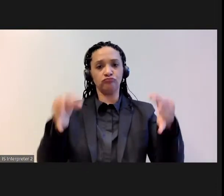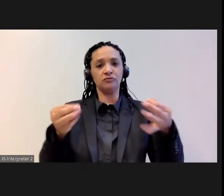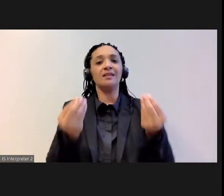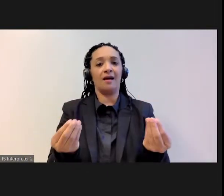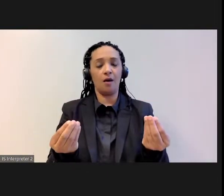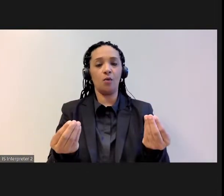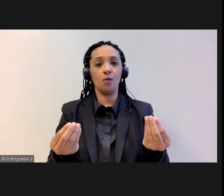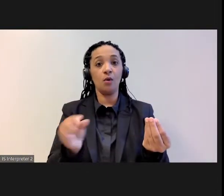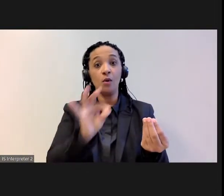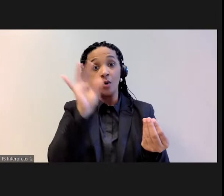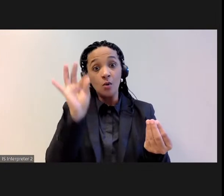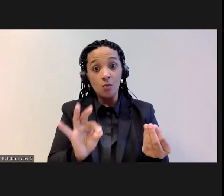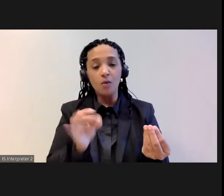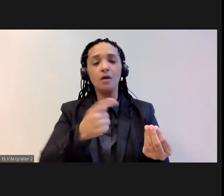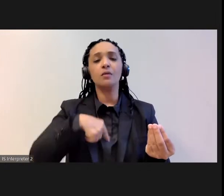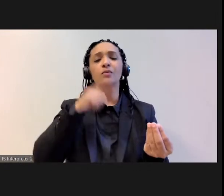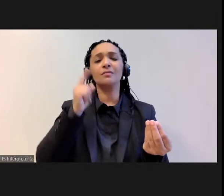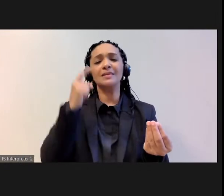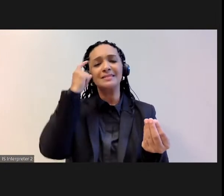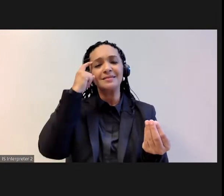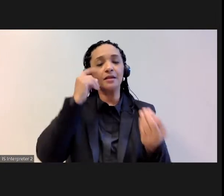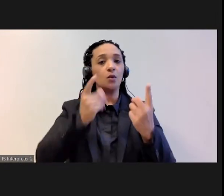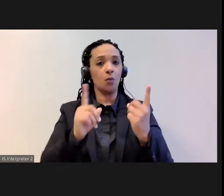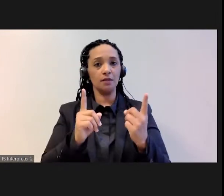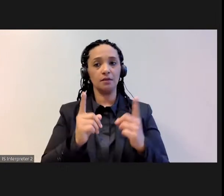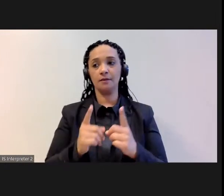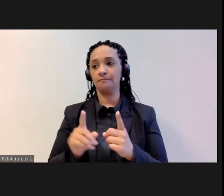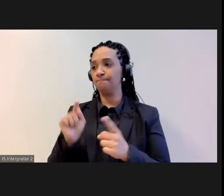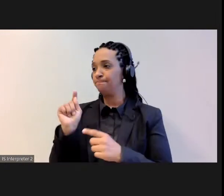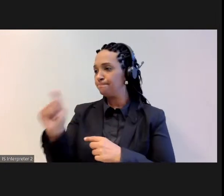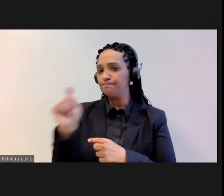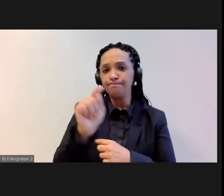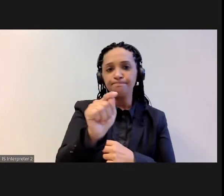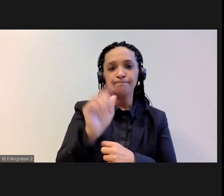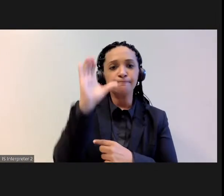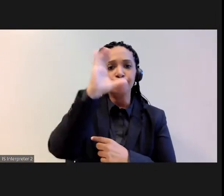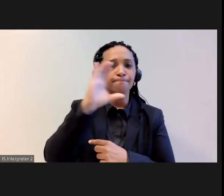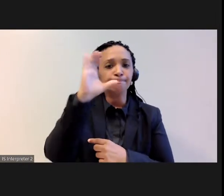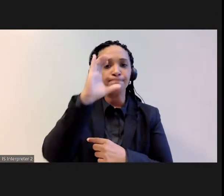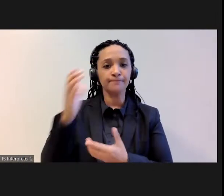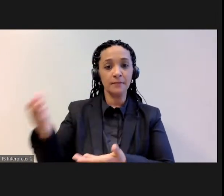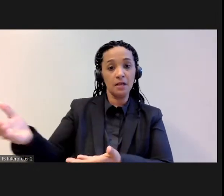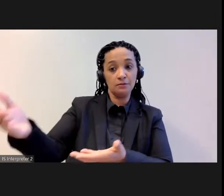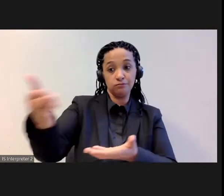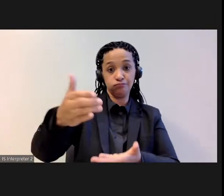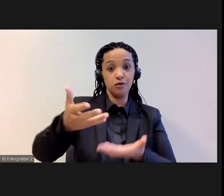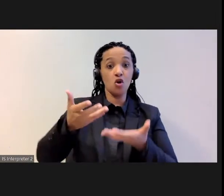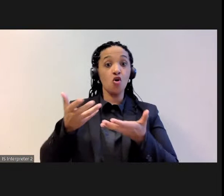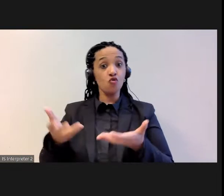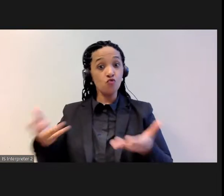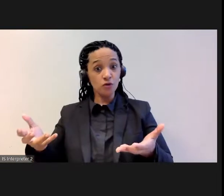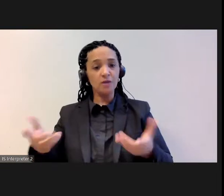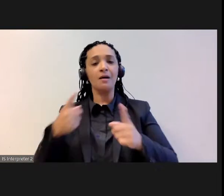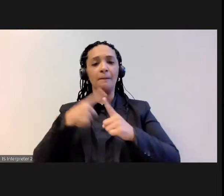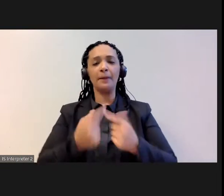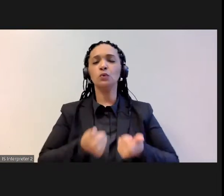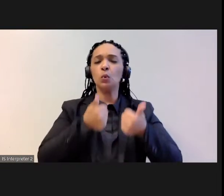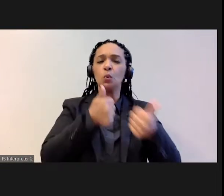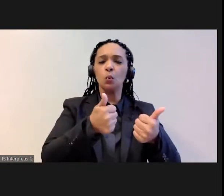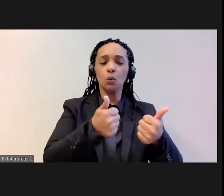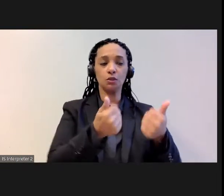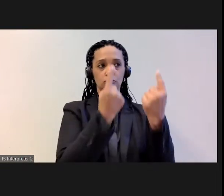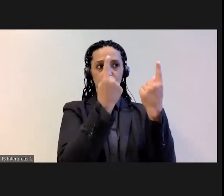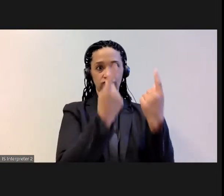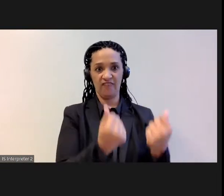to mobilize additional resources, but also good quality financing or resources